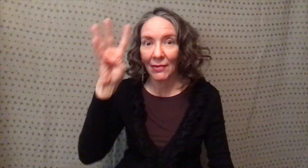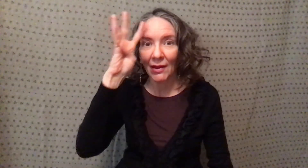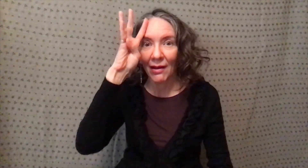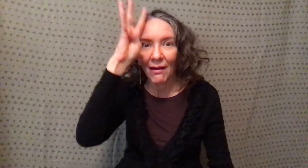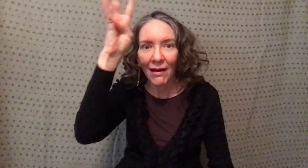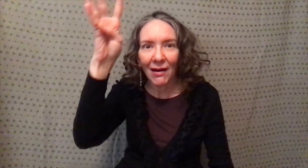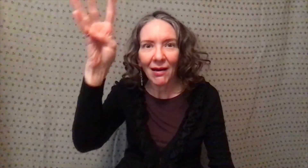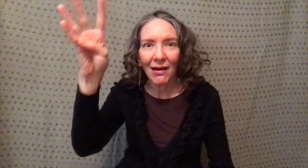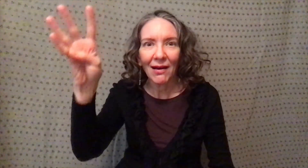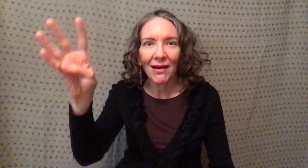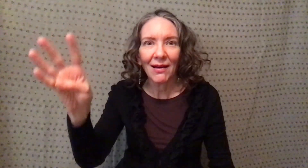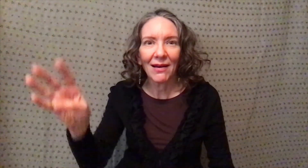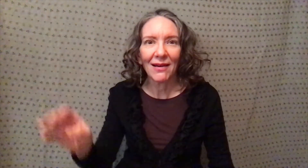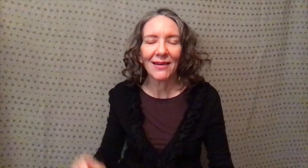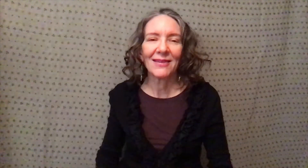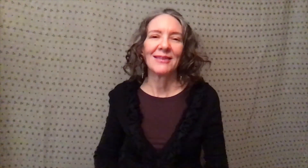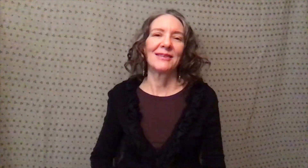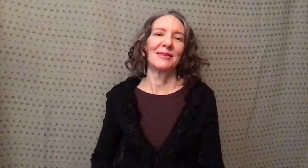She invented new software.